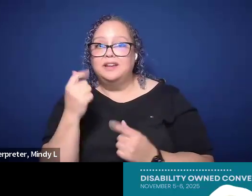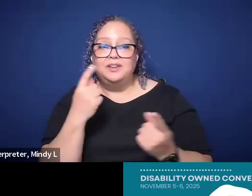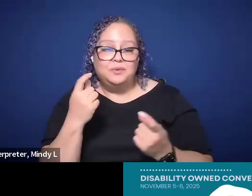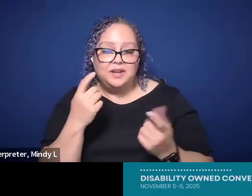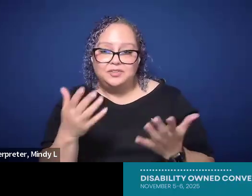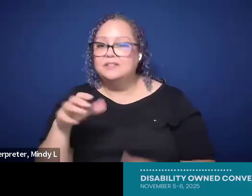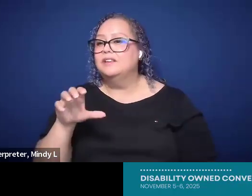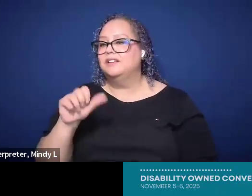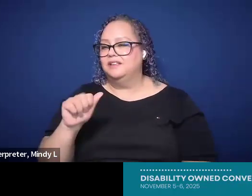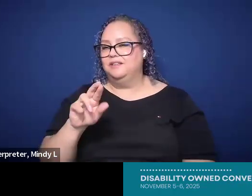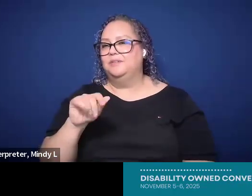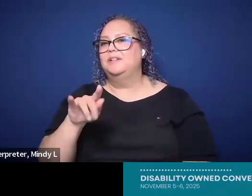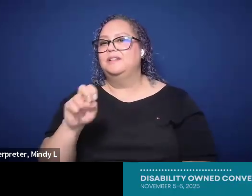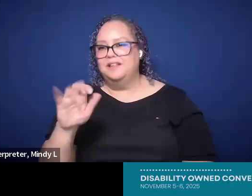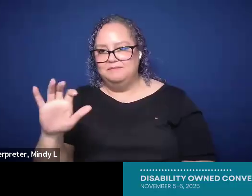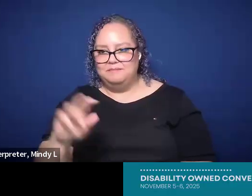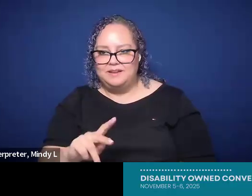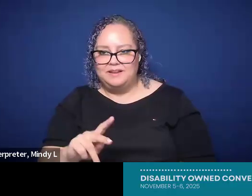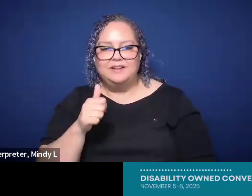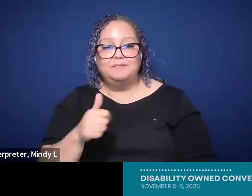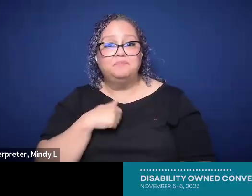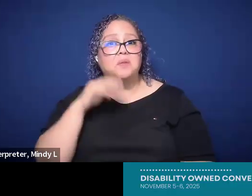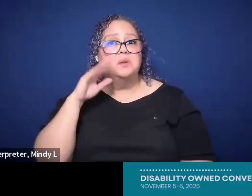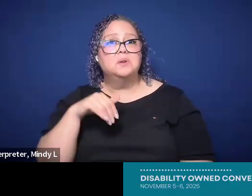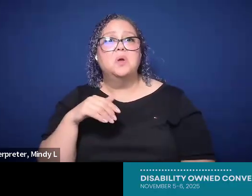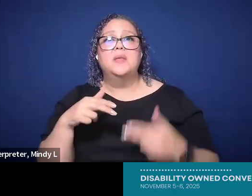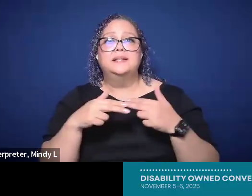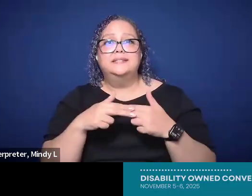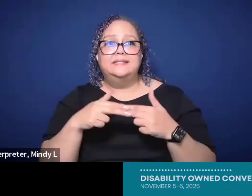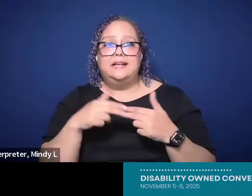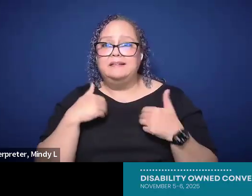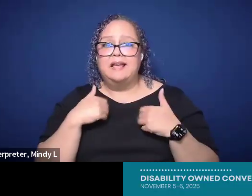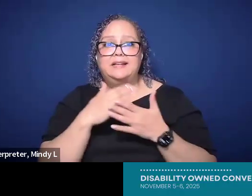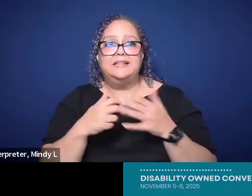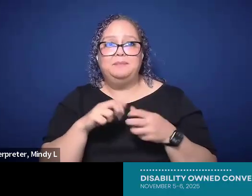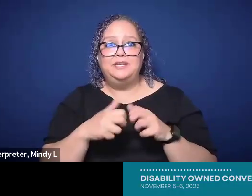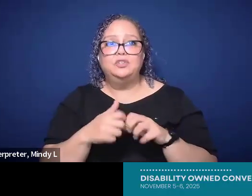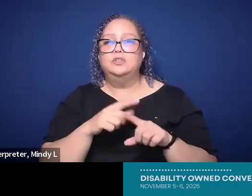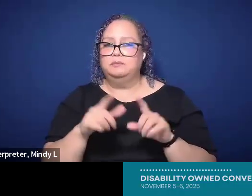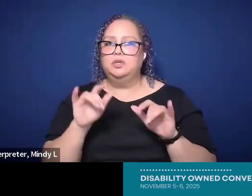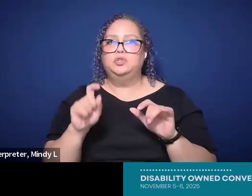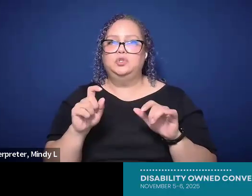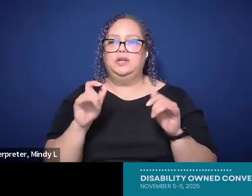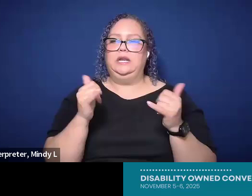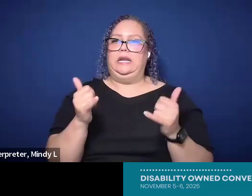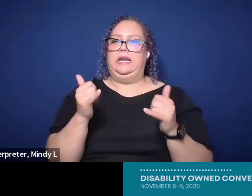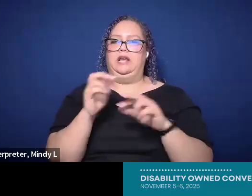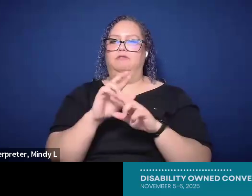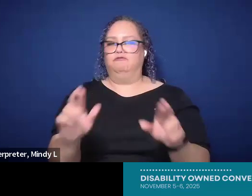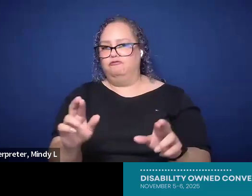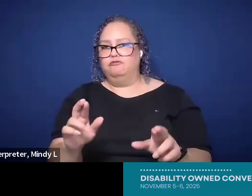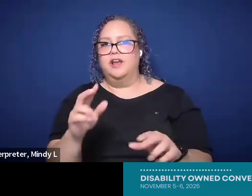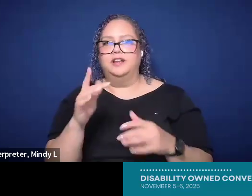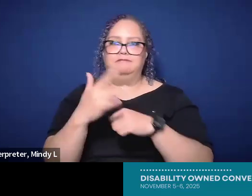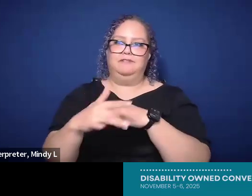certainly will. First to say, I know there's been some issues with the slides. They should now be up in the live events page where you